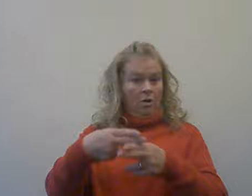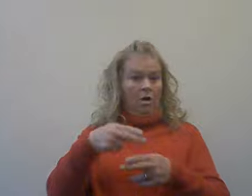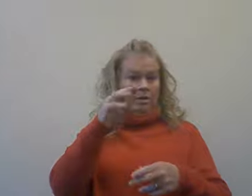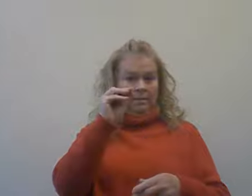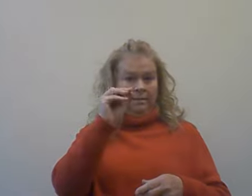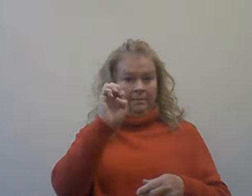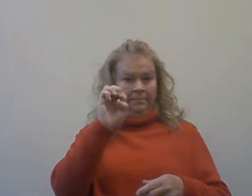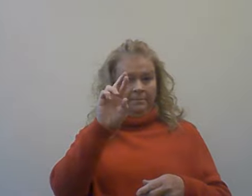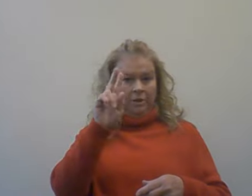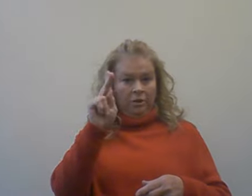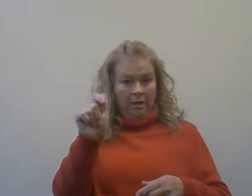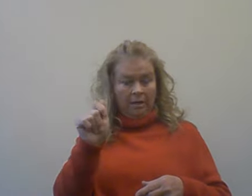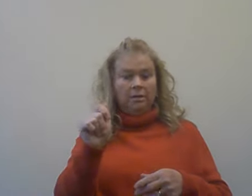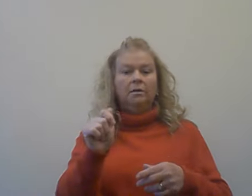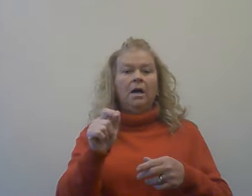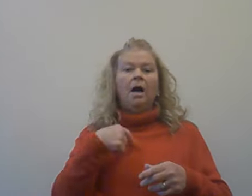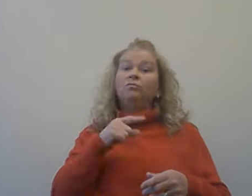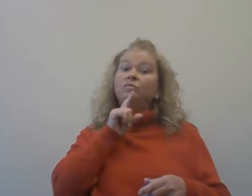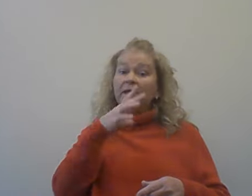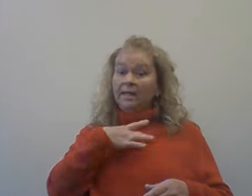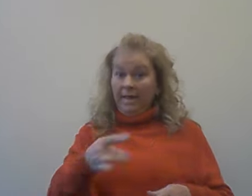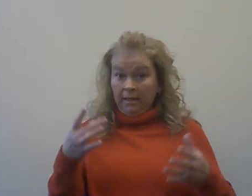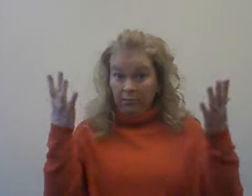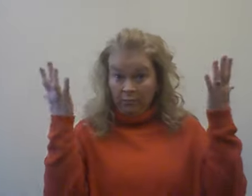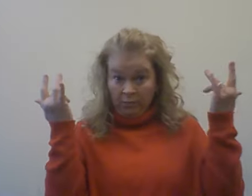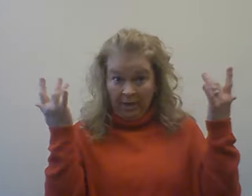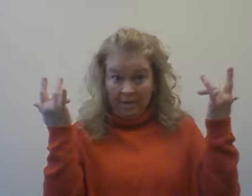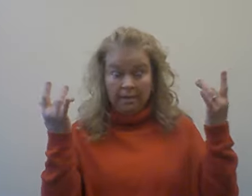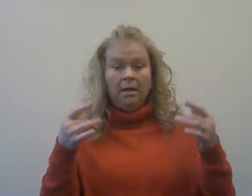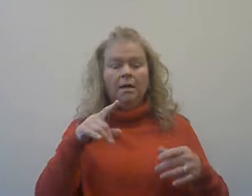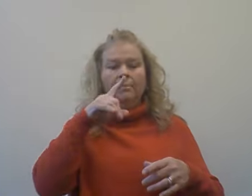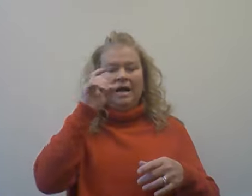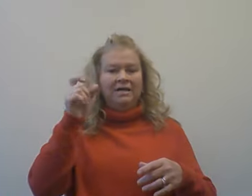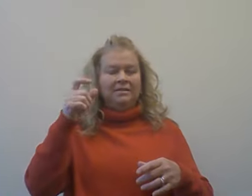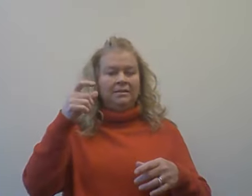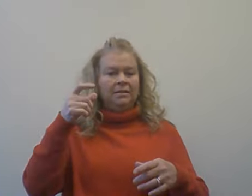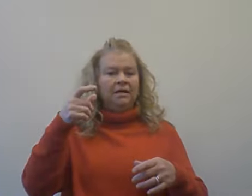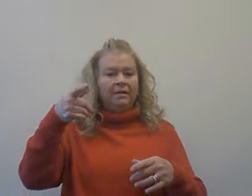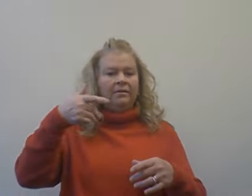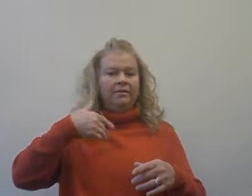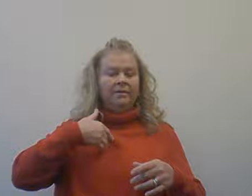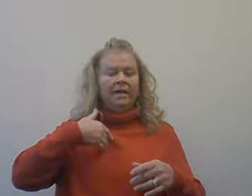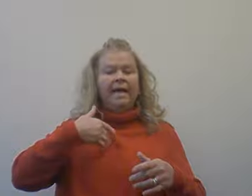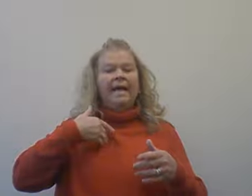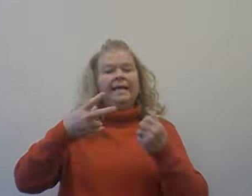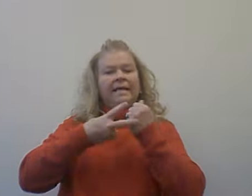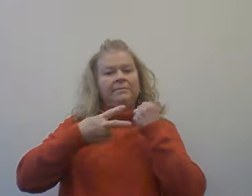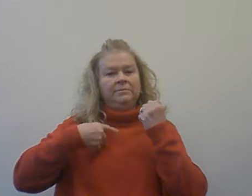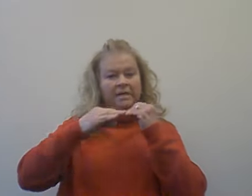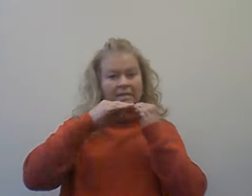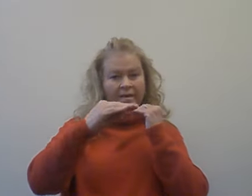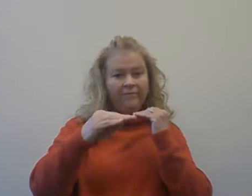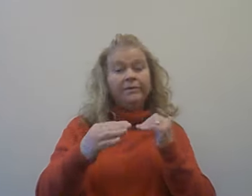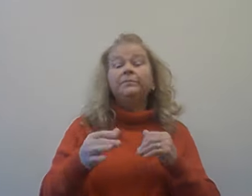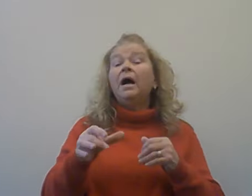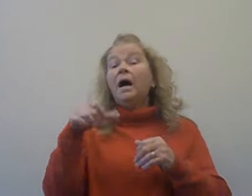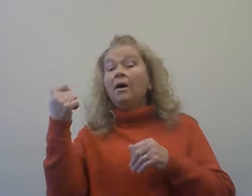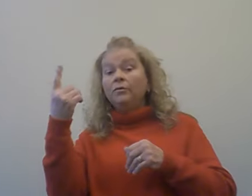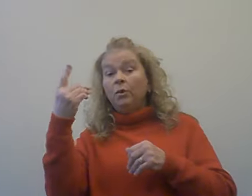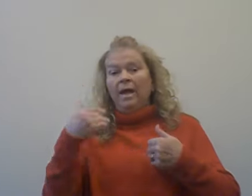didn't like the fact that you have to depress the paddle to make it run. I was used to my old sander, which had a switch that you didn't need to hold. But over time I've